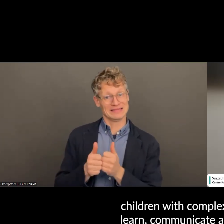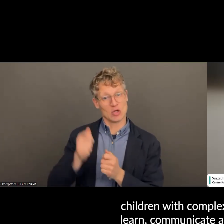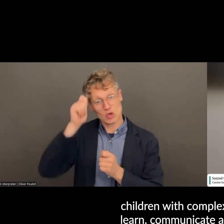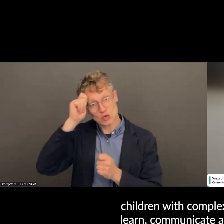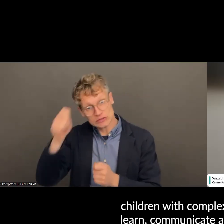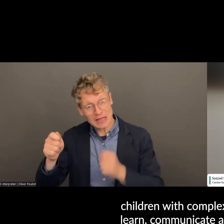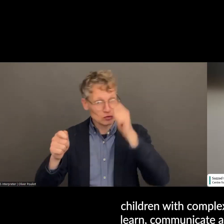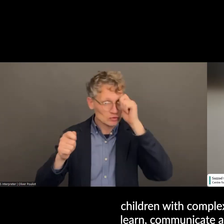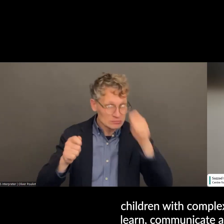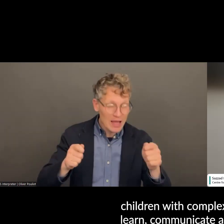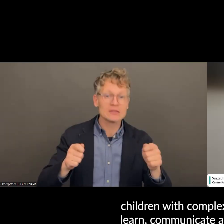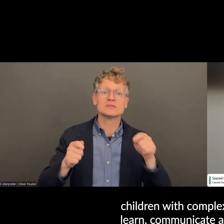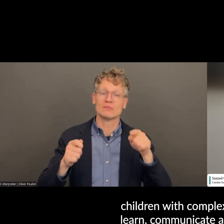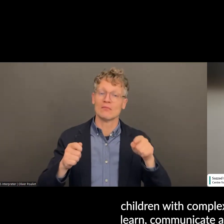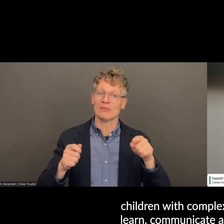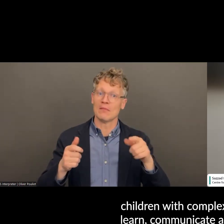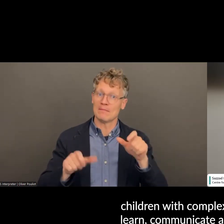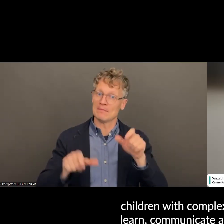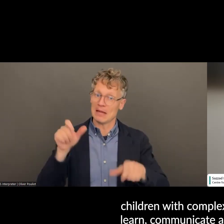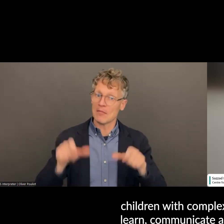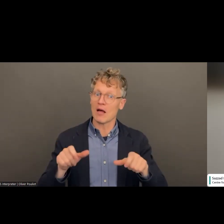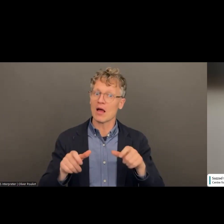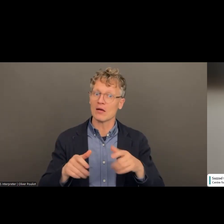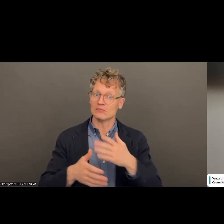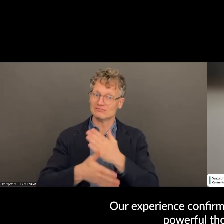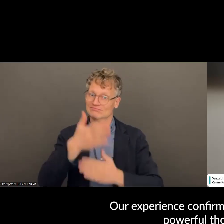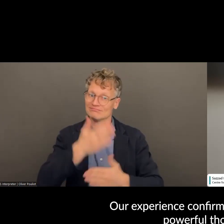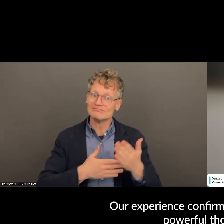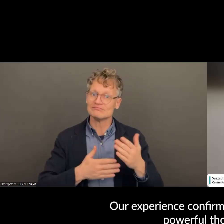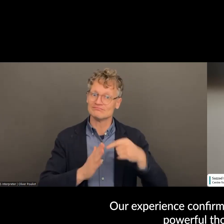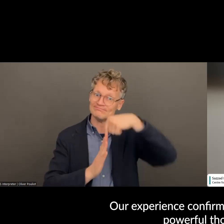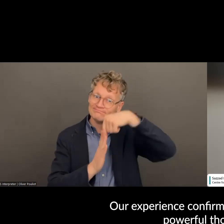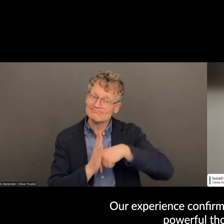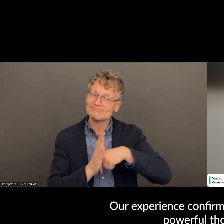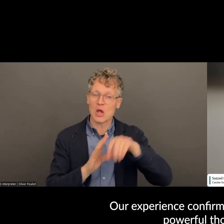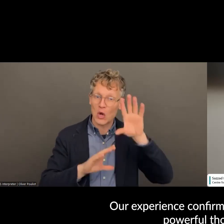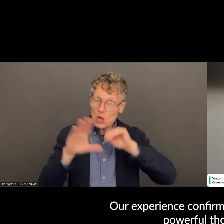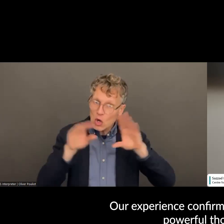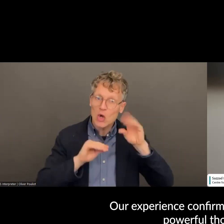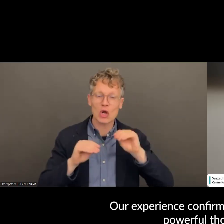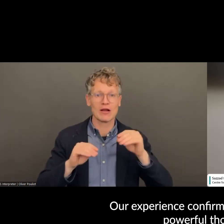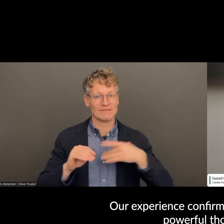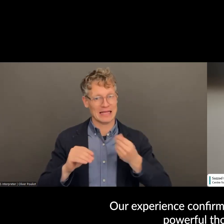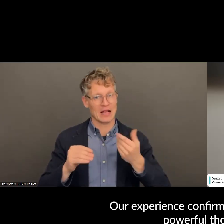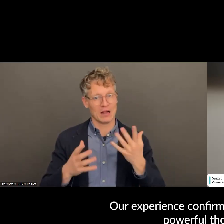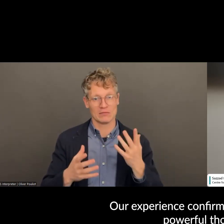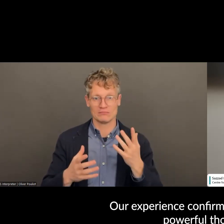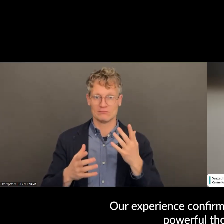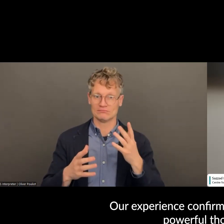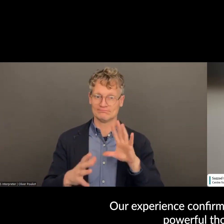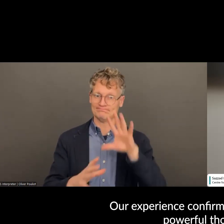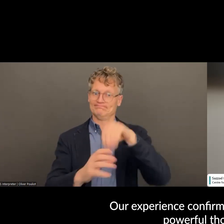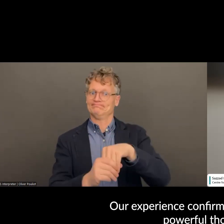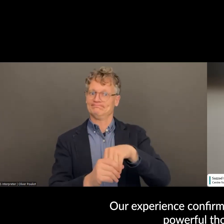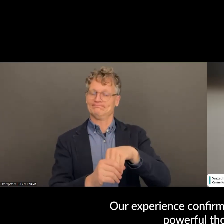making, children with complex disability can learn, communicate, and participate. Our experience confirms as